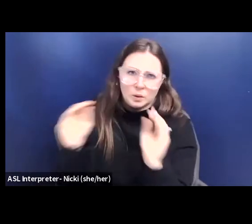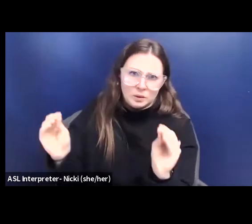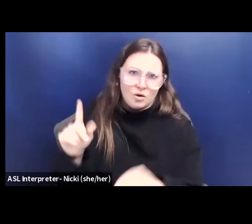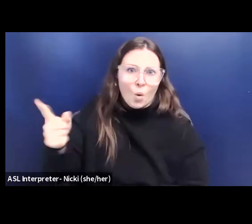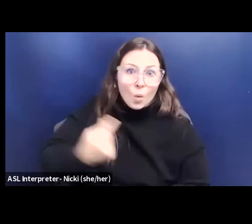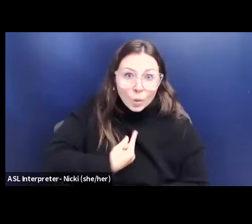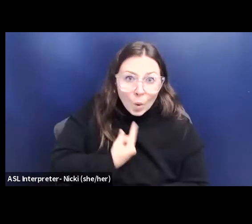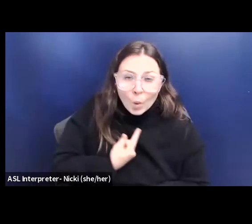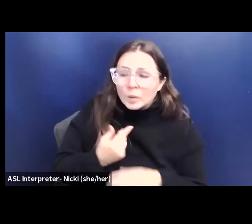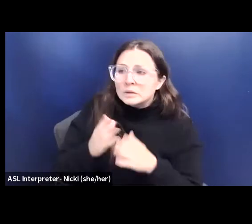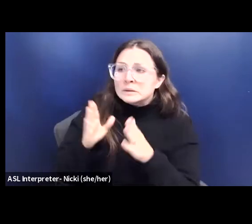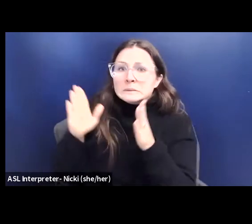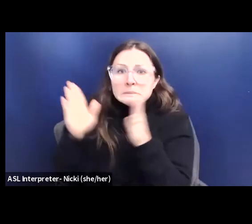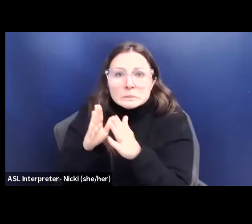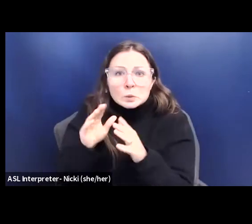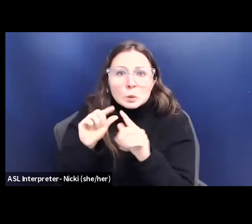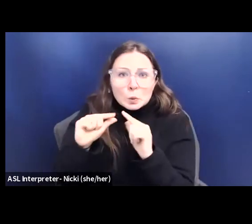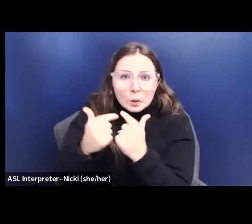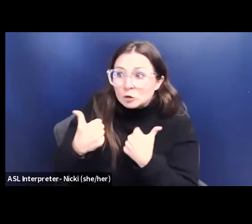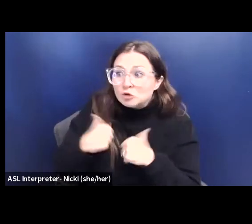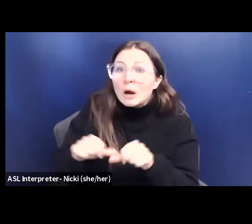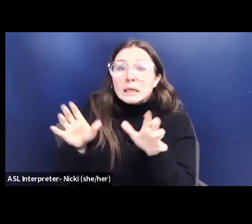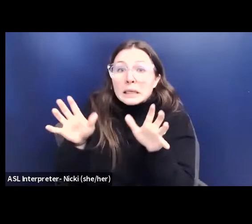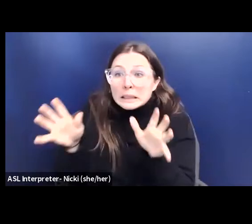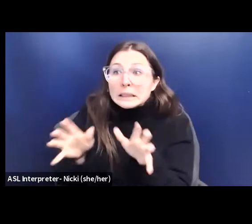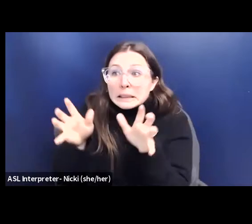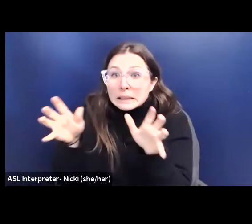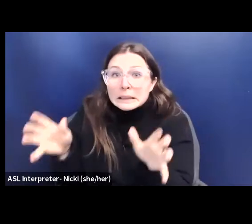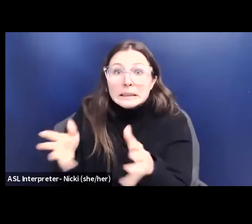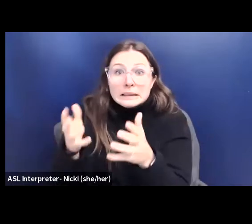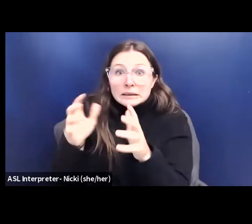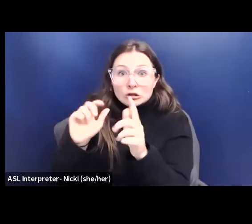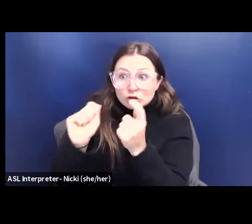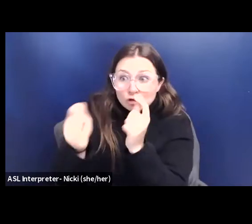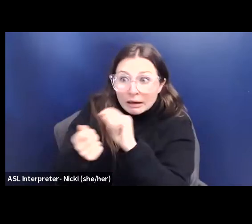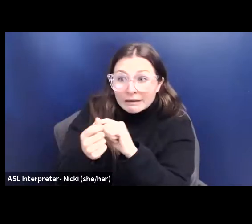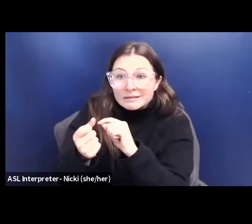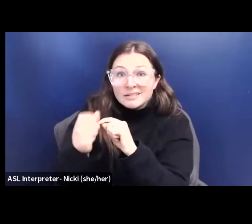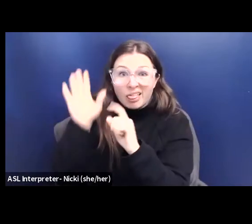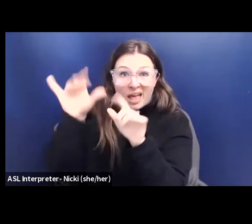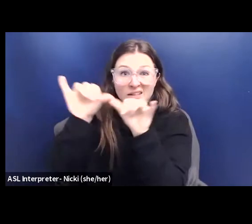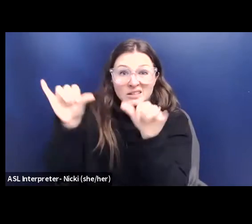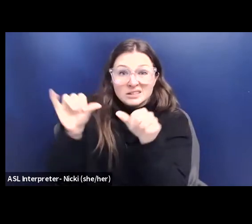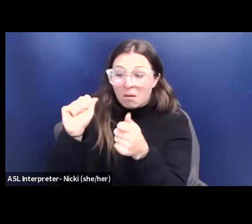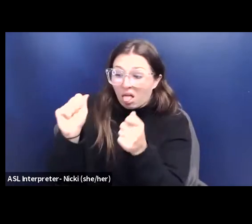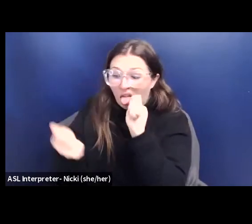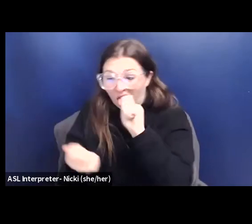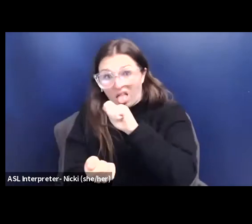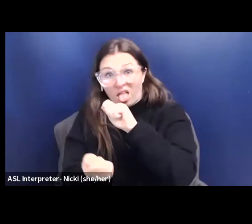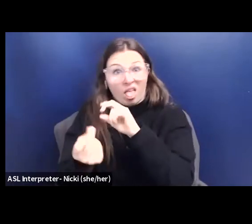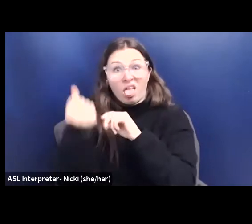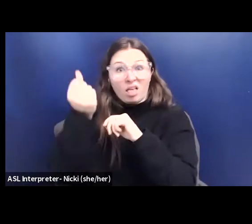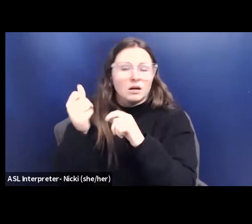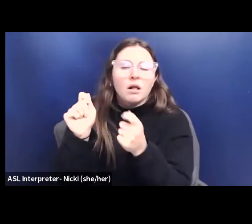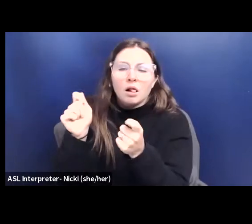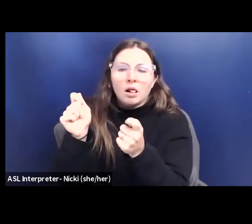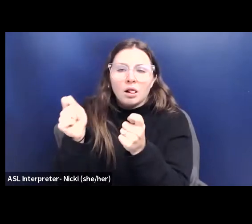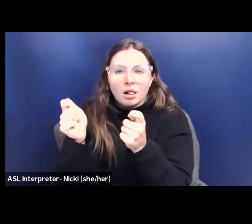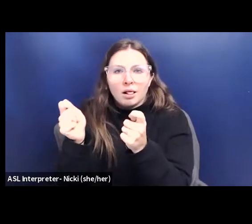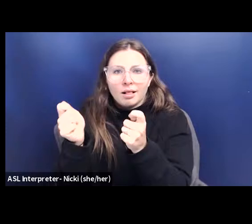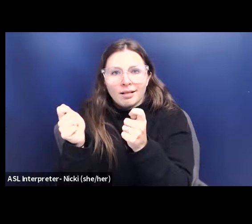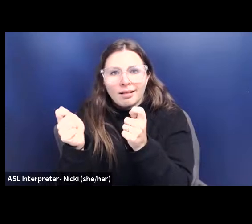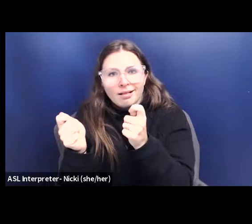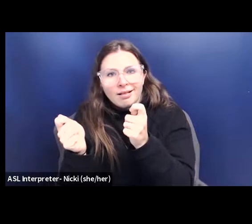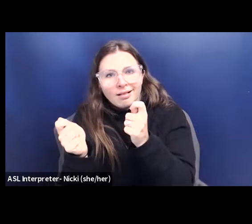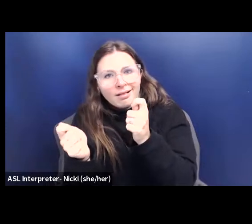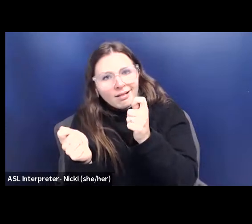group trying to push change in systems that move really slowly, right? And so in those contexts, it's important